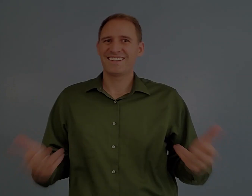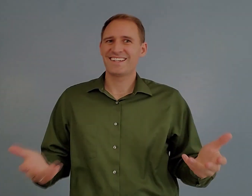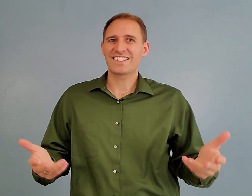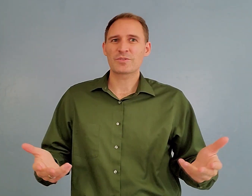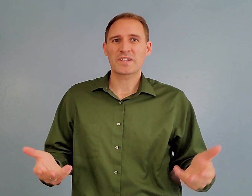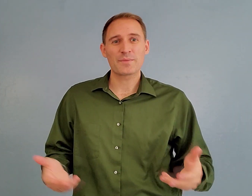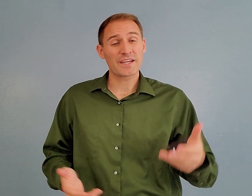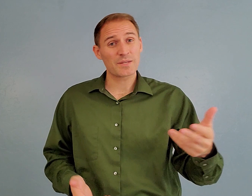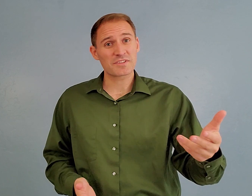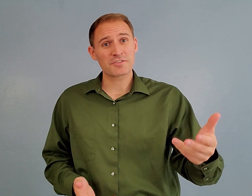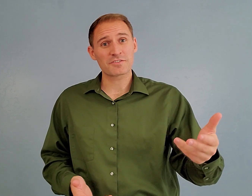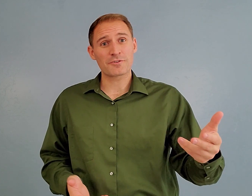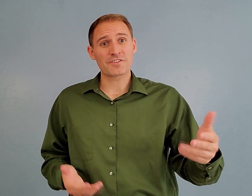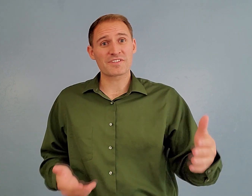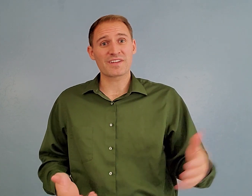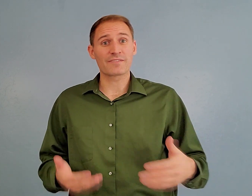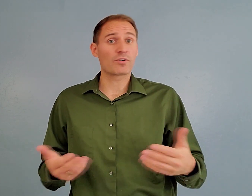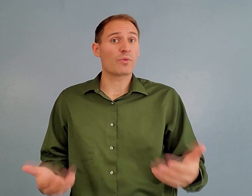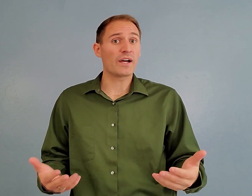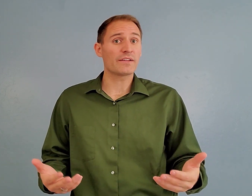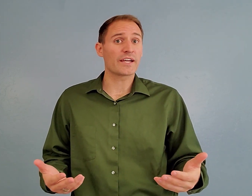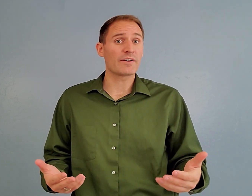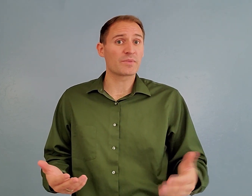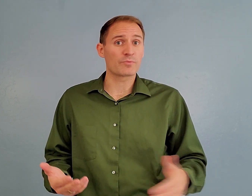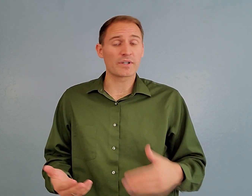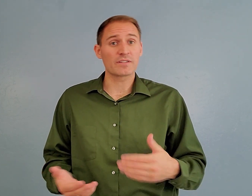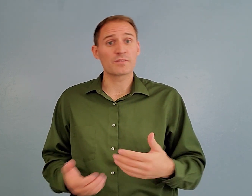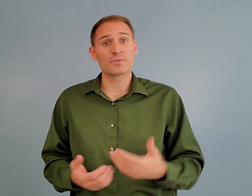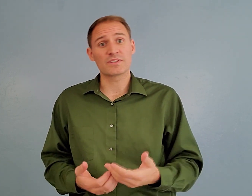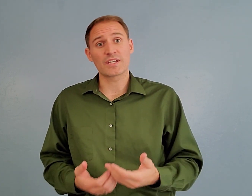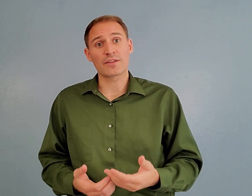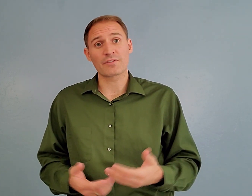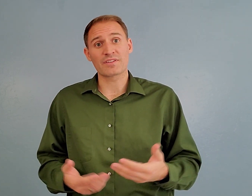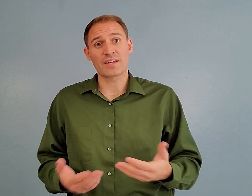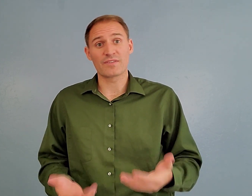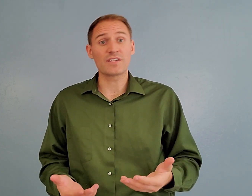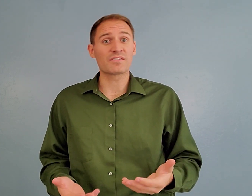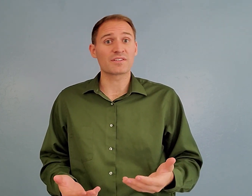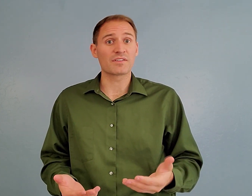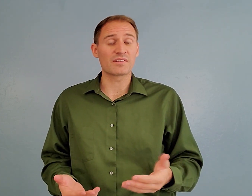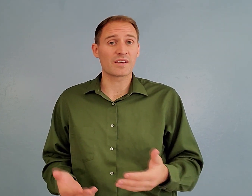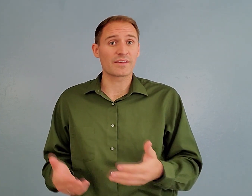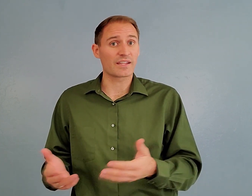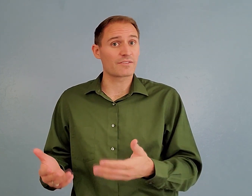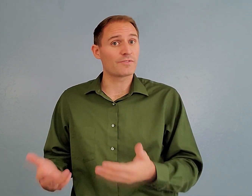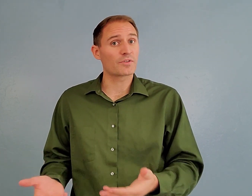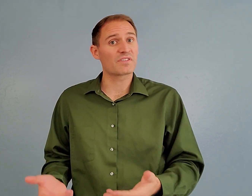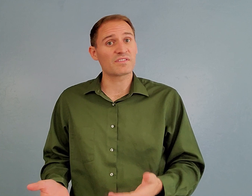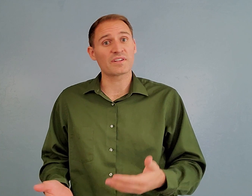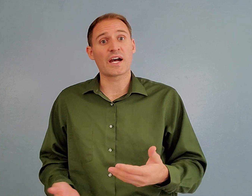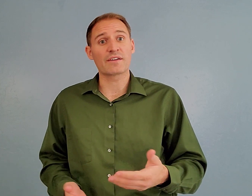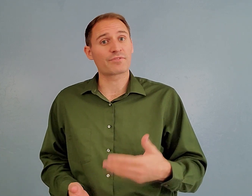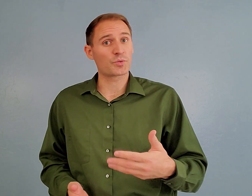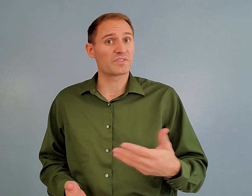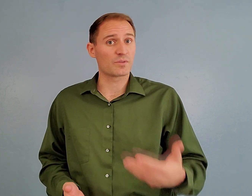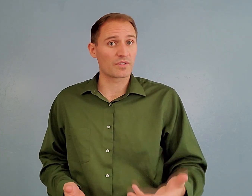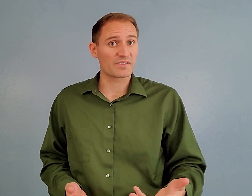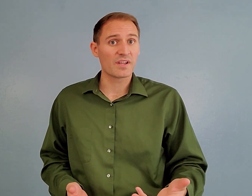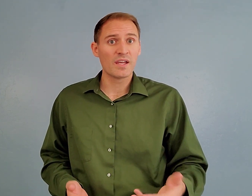Hello everybody, my name is Chris Gorgeous, and for a while now I've been wanting to put together a video series that focuses on high frequency words.